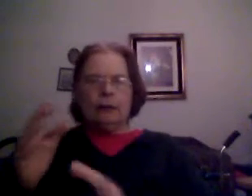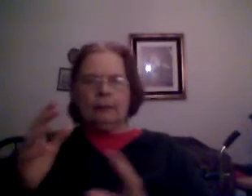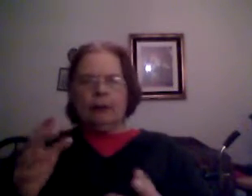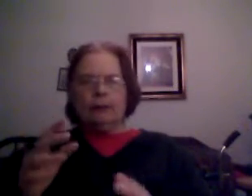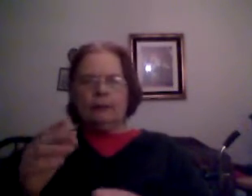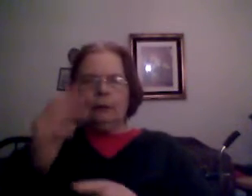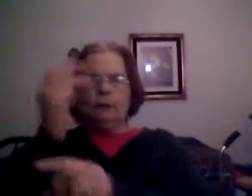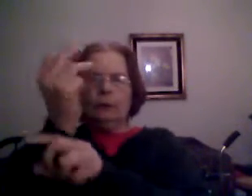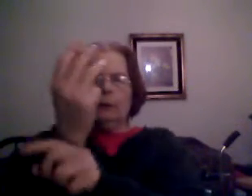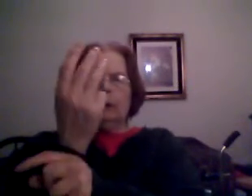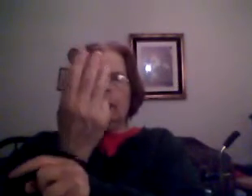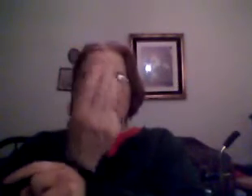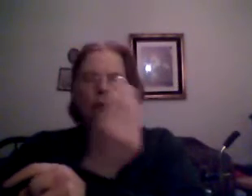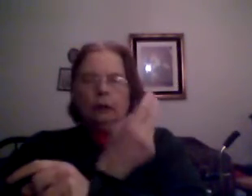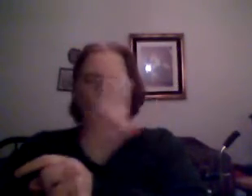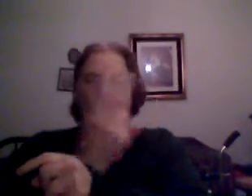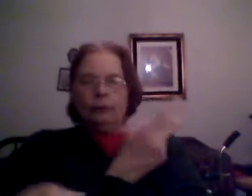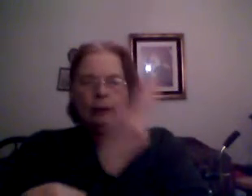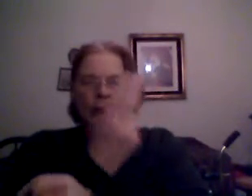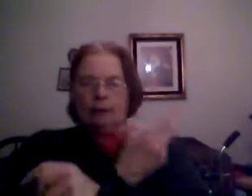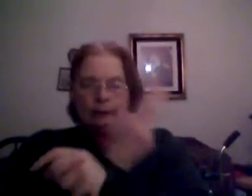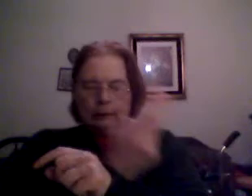Describe it as if you were using it.